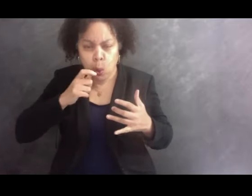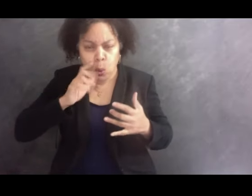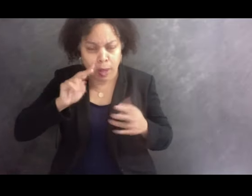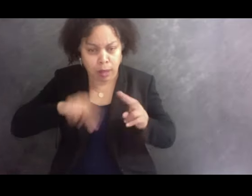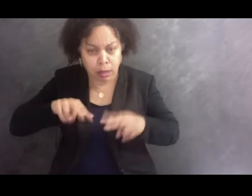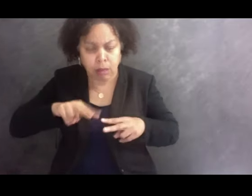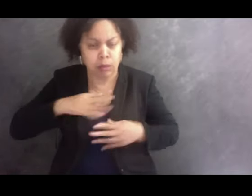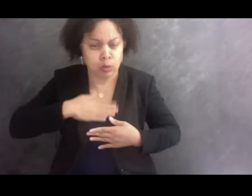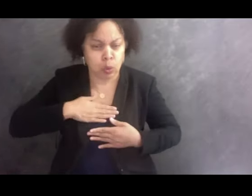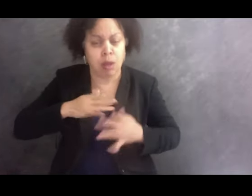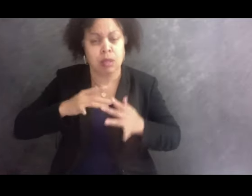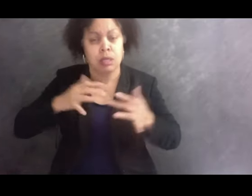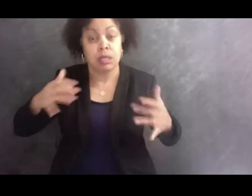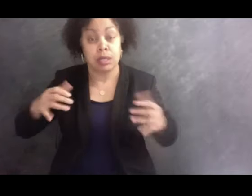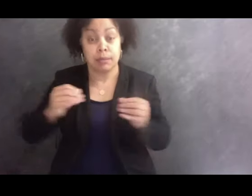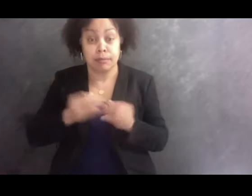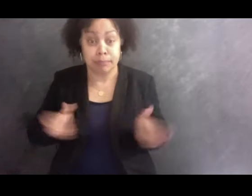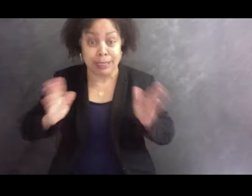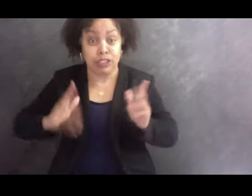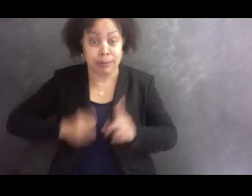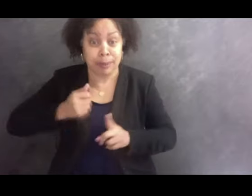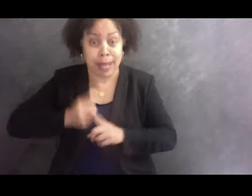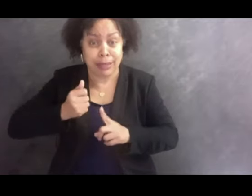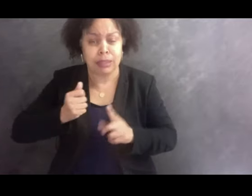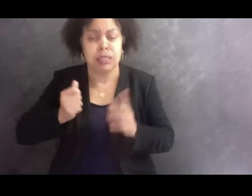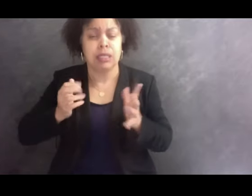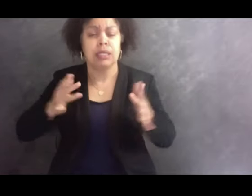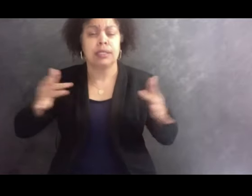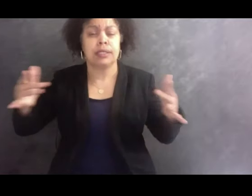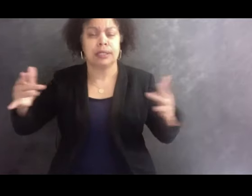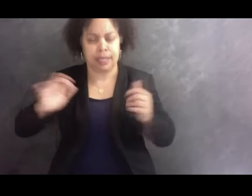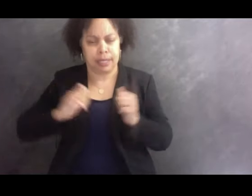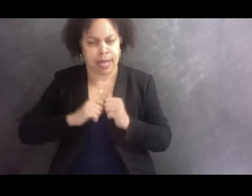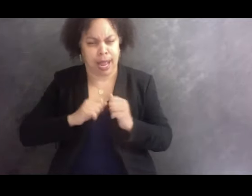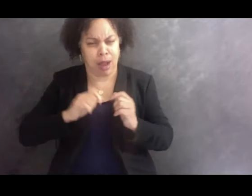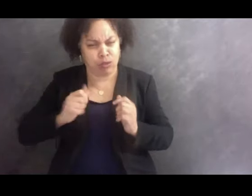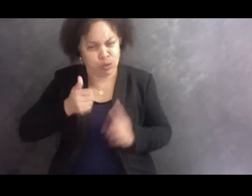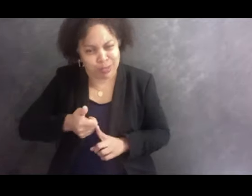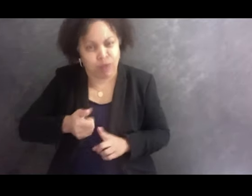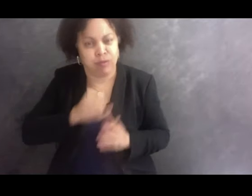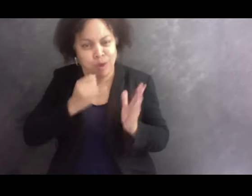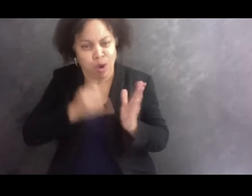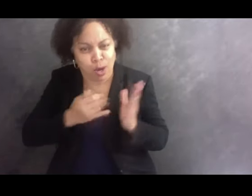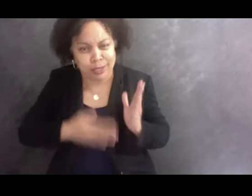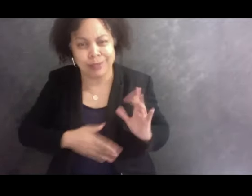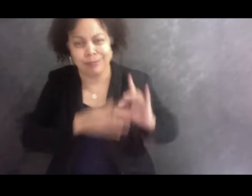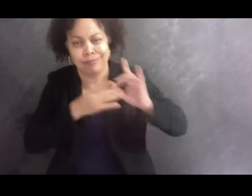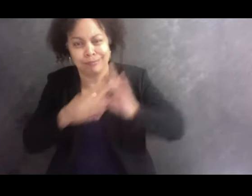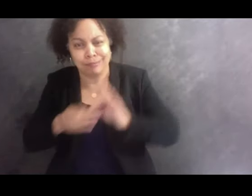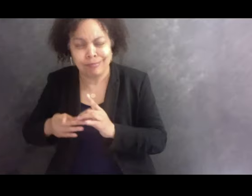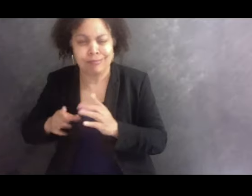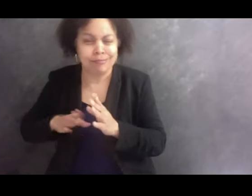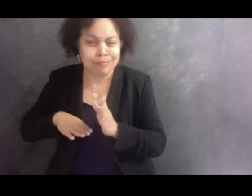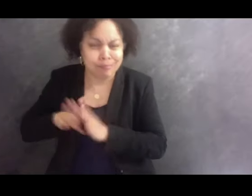broader impact, and then also coming back to this question of your overall trajectory as an artist and your relationship to professional